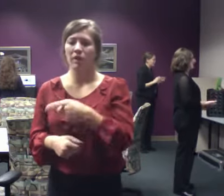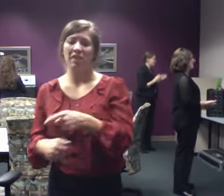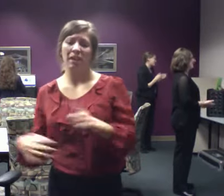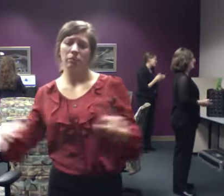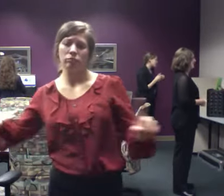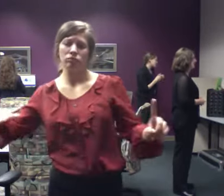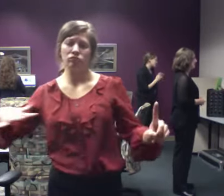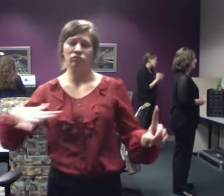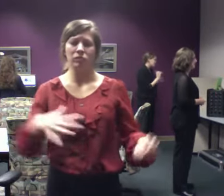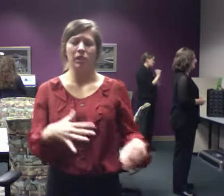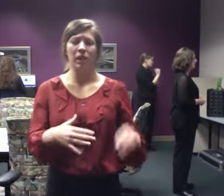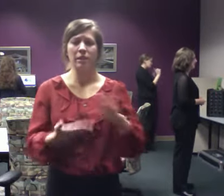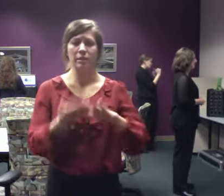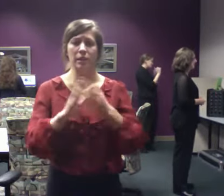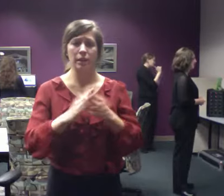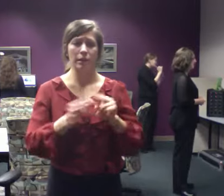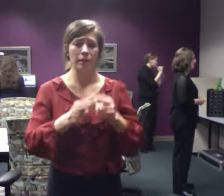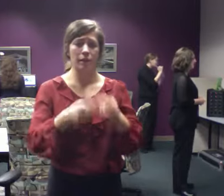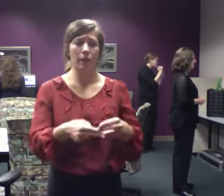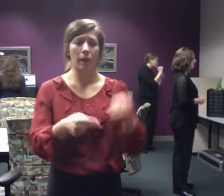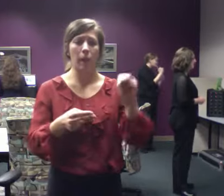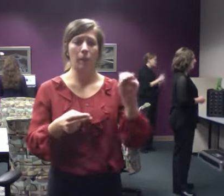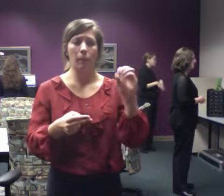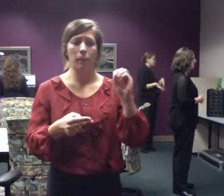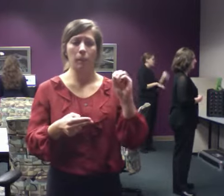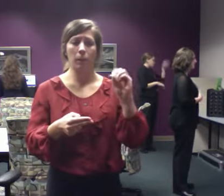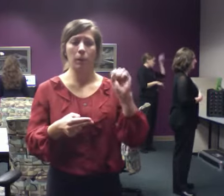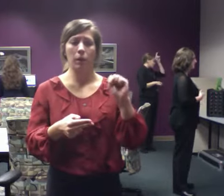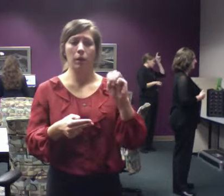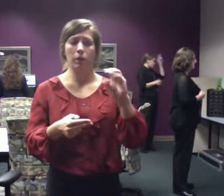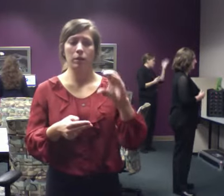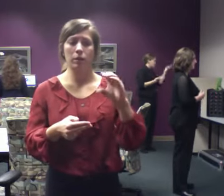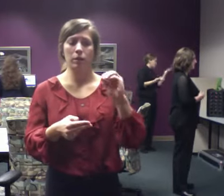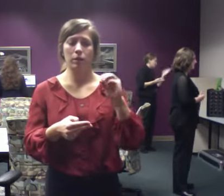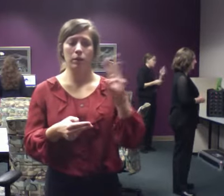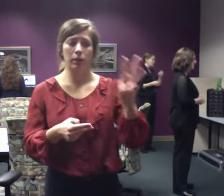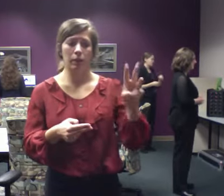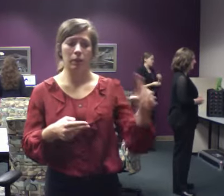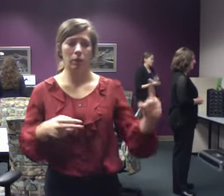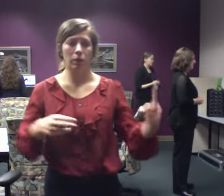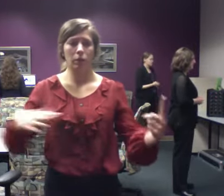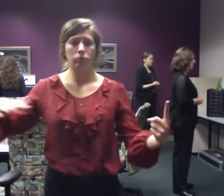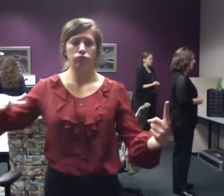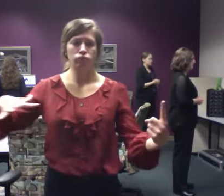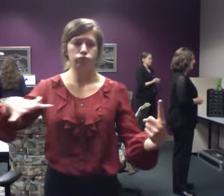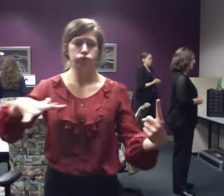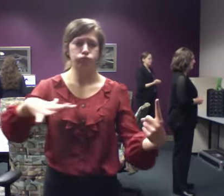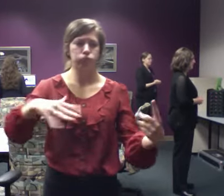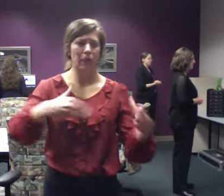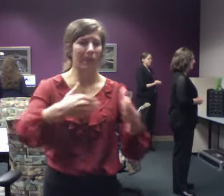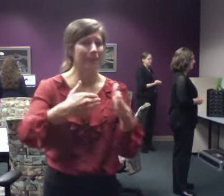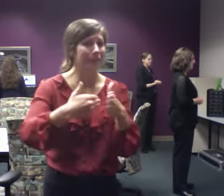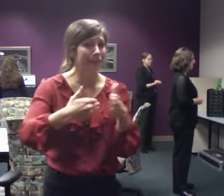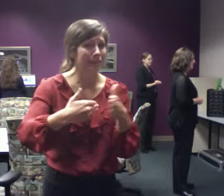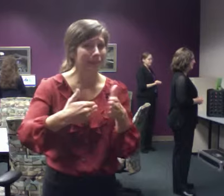of Russia, it was even further. And also the enmity and the acrimony that existed between the Soviets and the Germans. They hated each